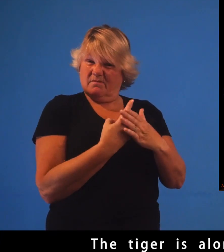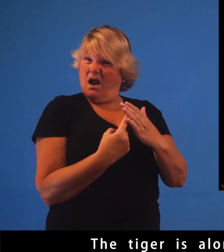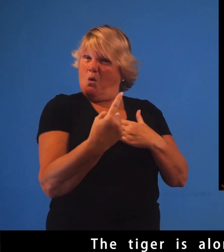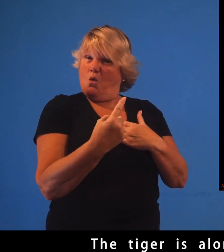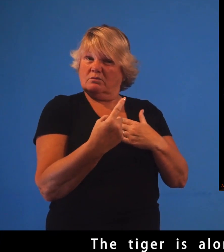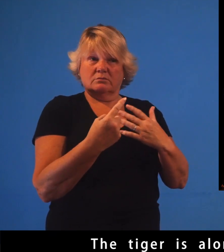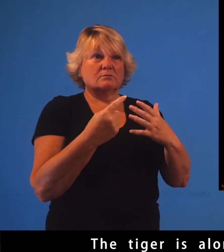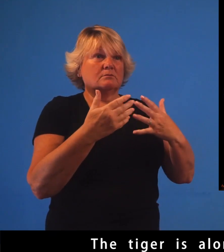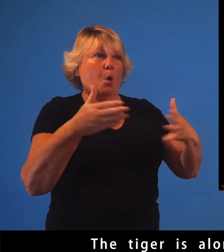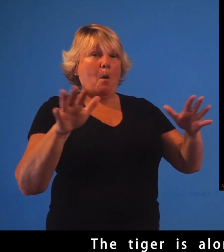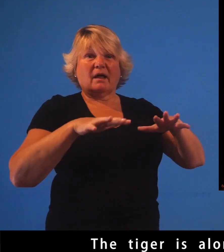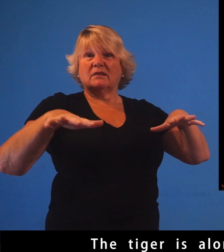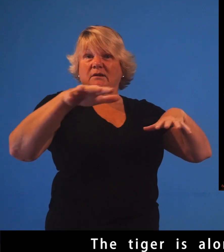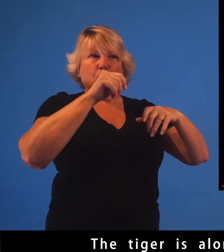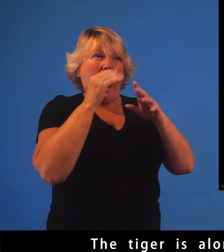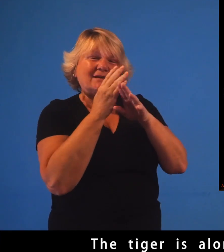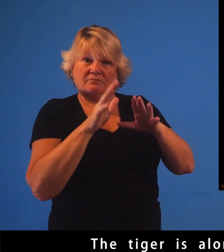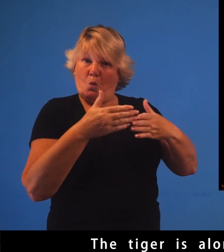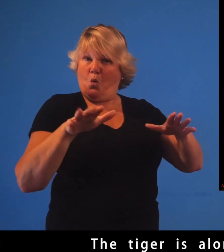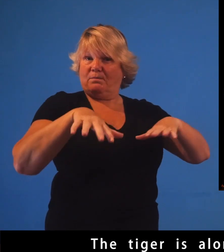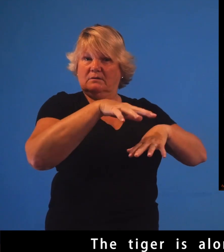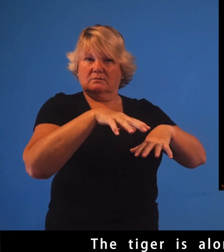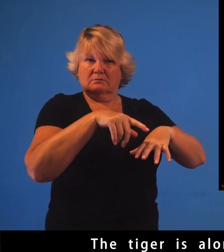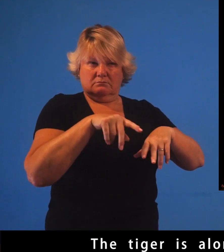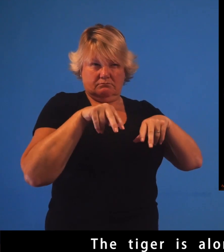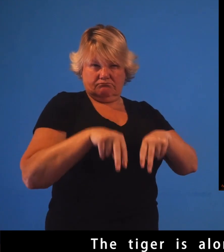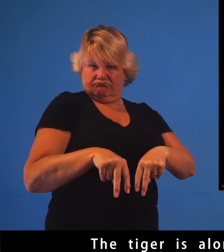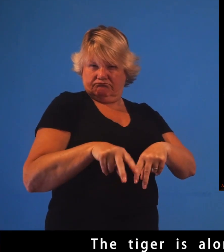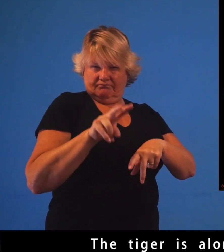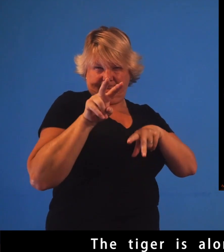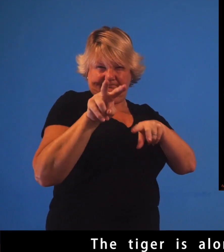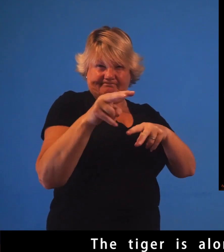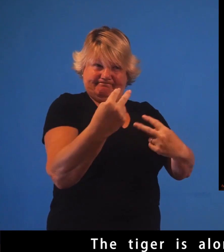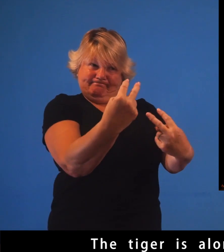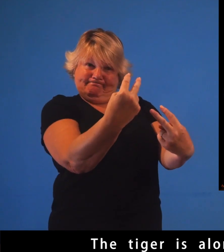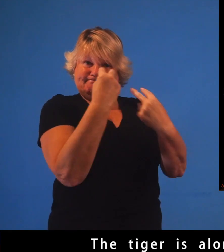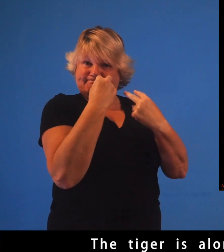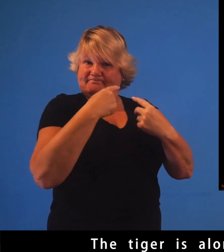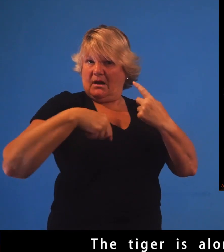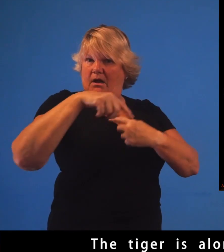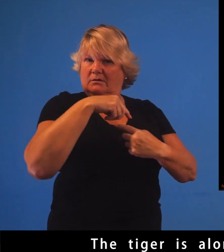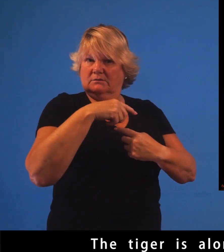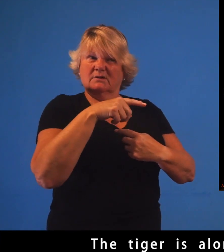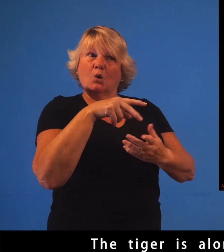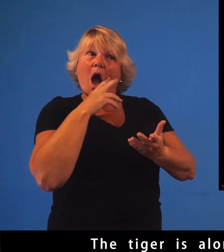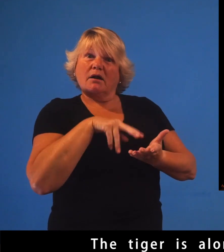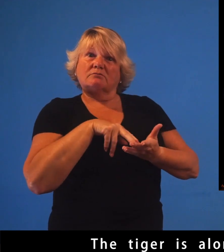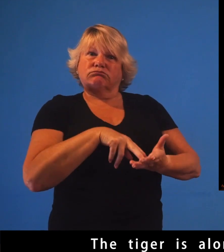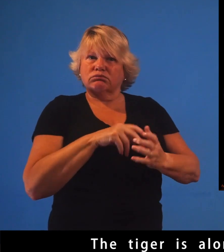The tiger is alone, out in the open, and he stares directly at us as he stands